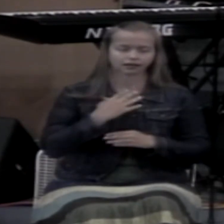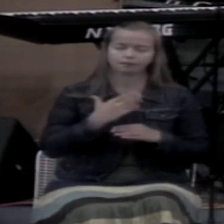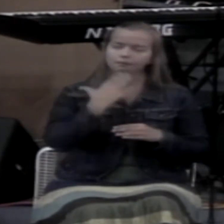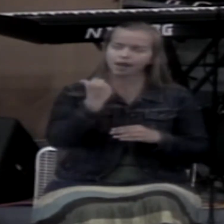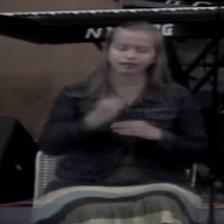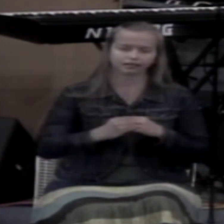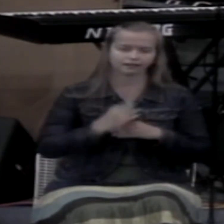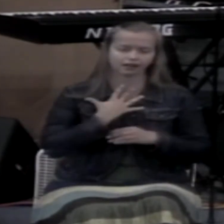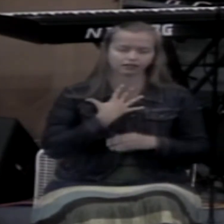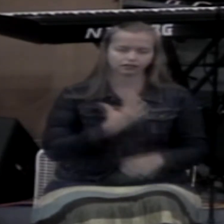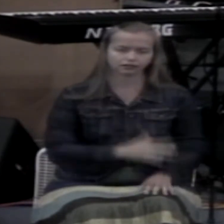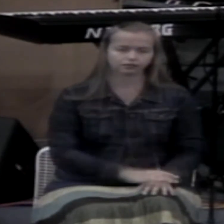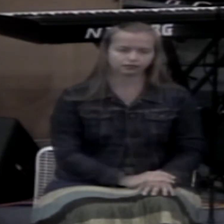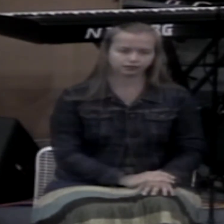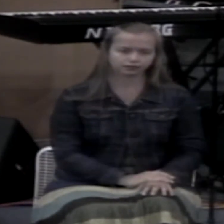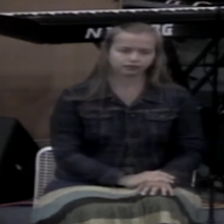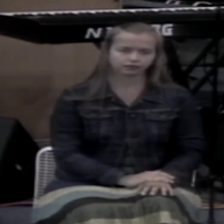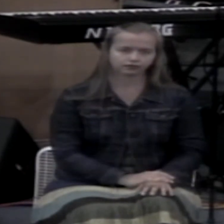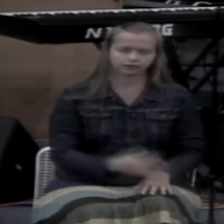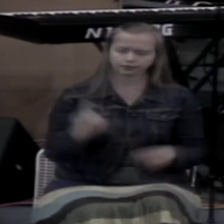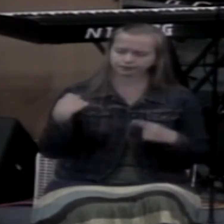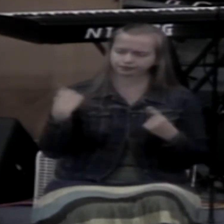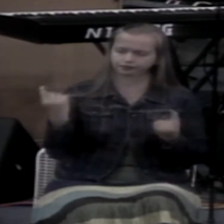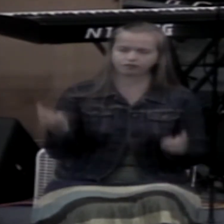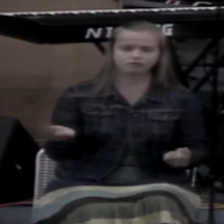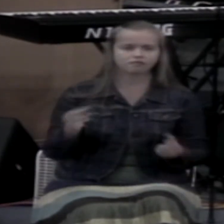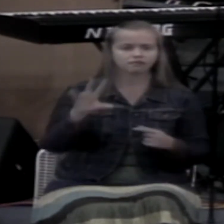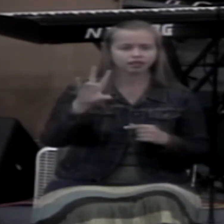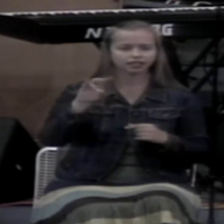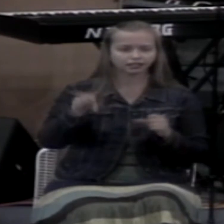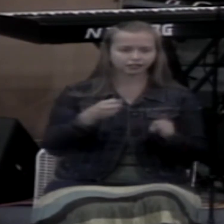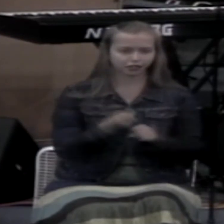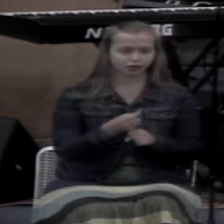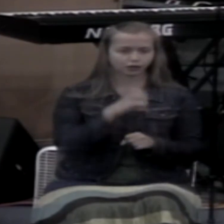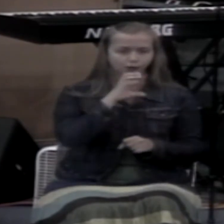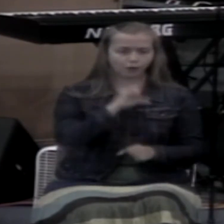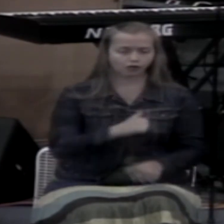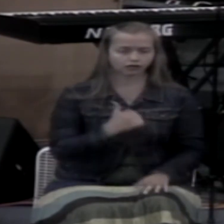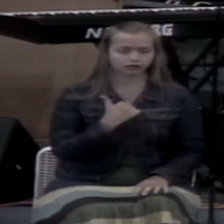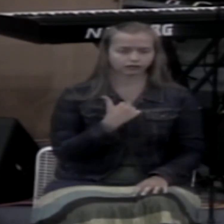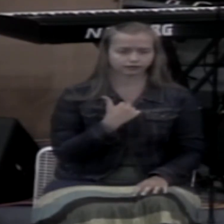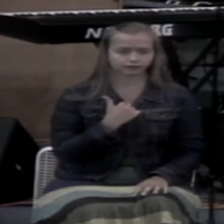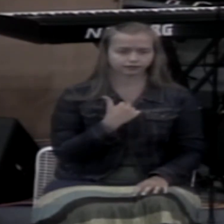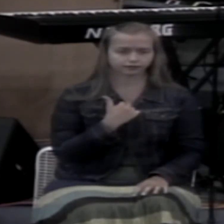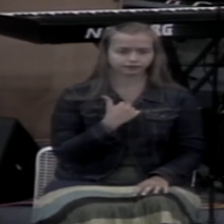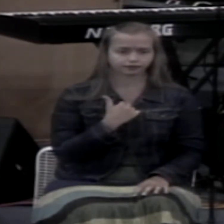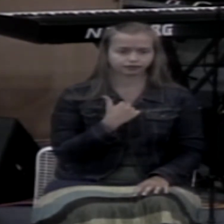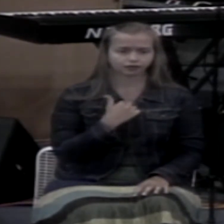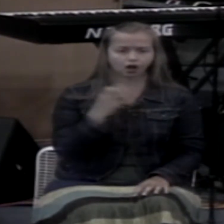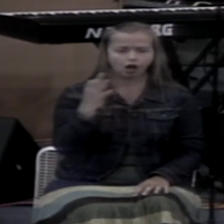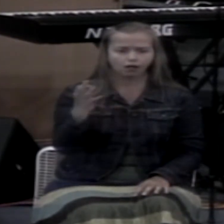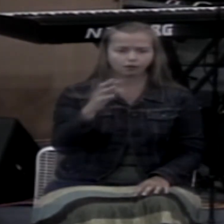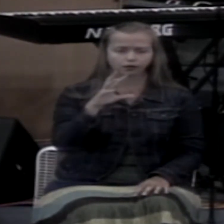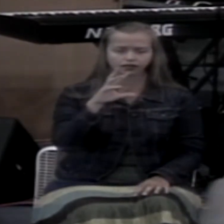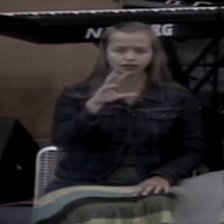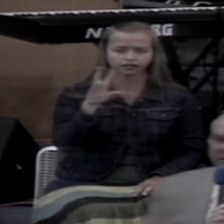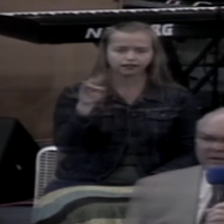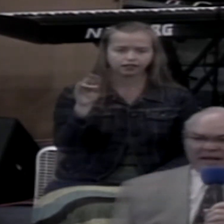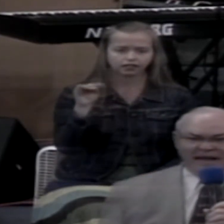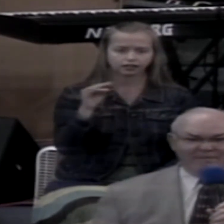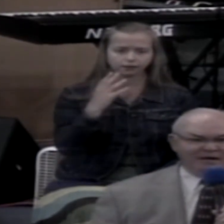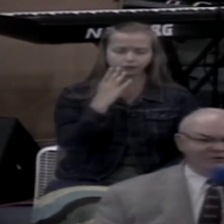How many times have I felt that I got the bad end of the deal? Many times.